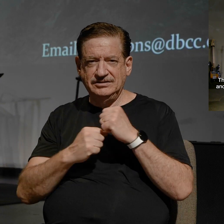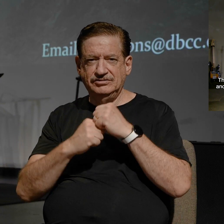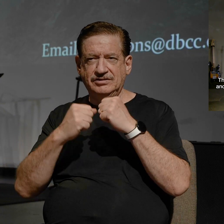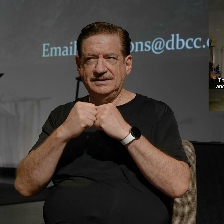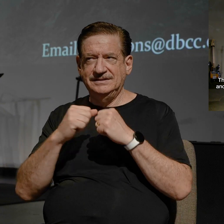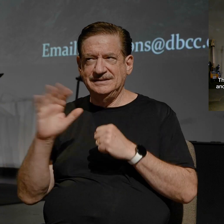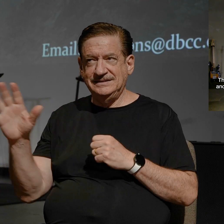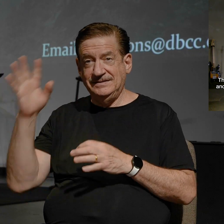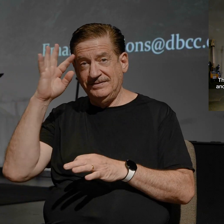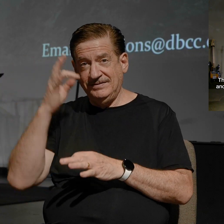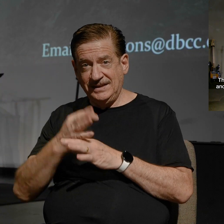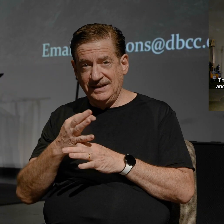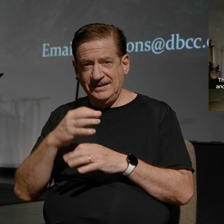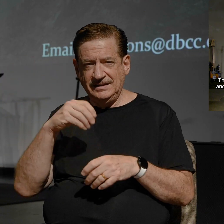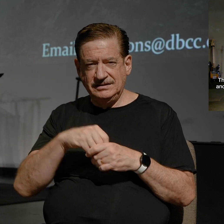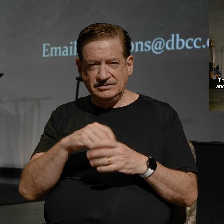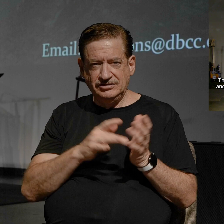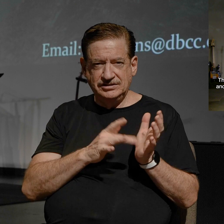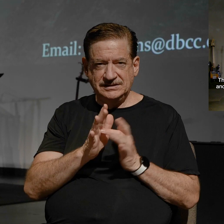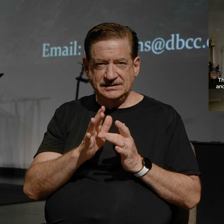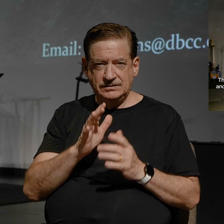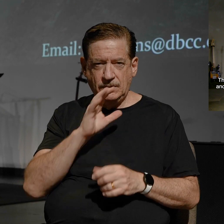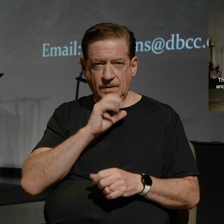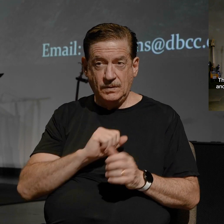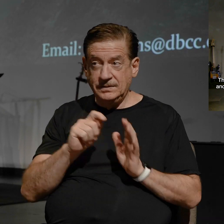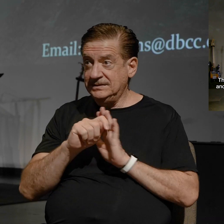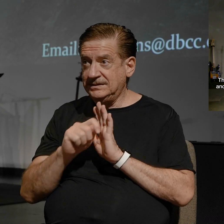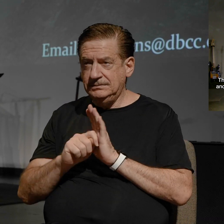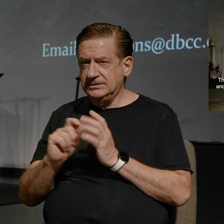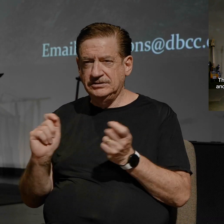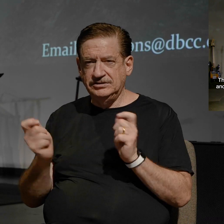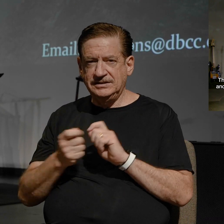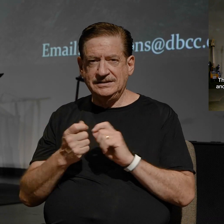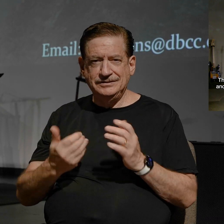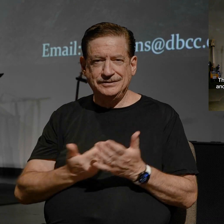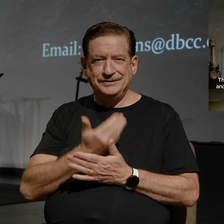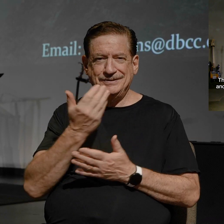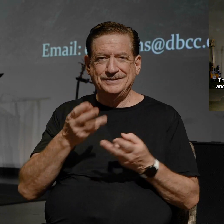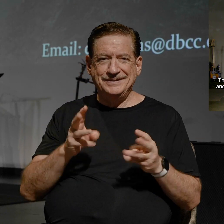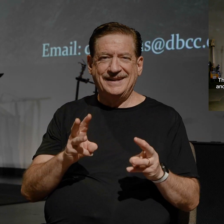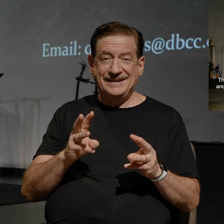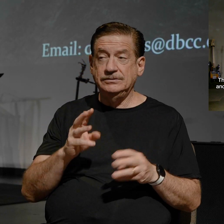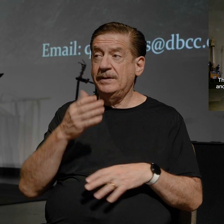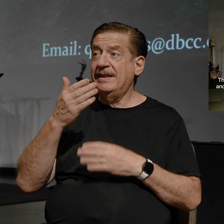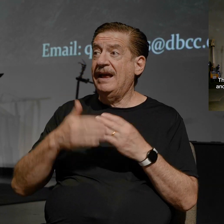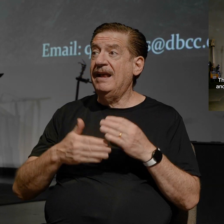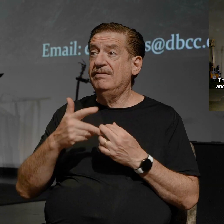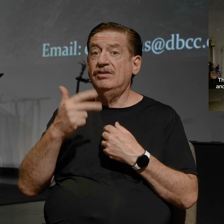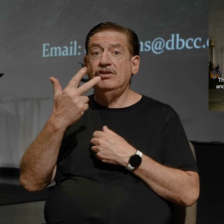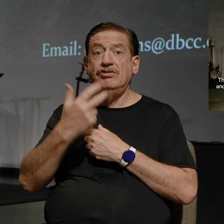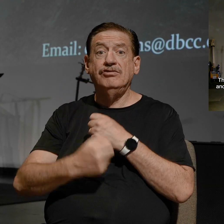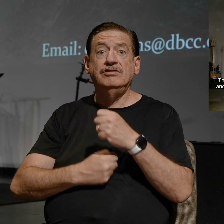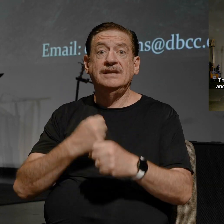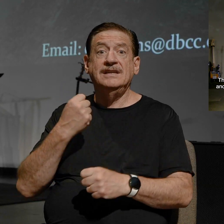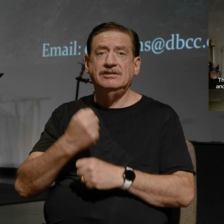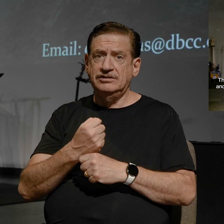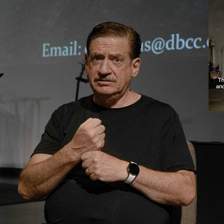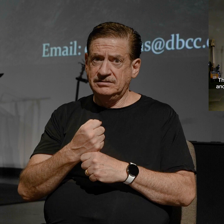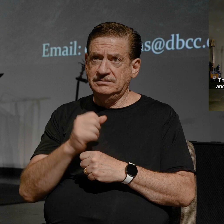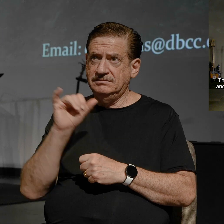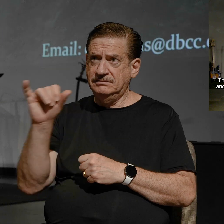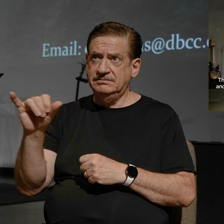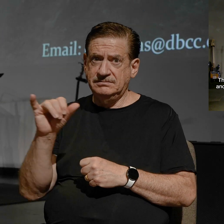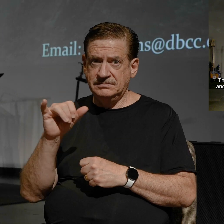Jesus, working through the Old Testament scriptures in a new way. And so Paul says, at the end of those 3 years, then after the 3 years, he says, I went up